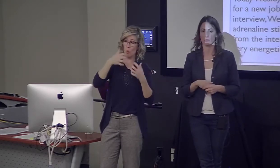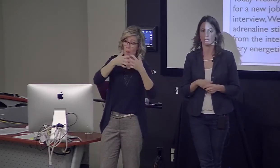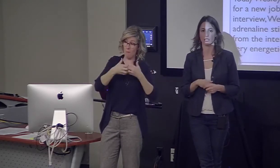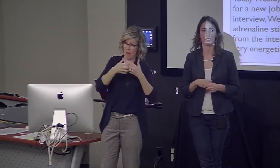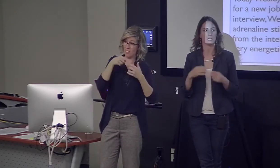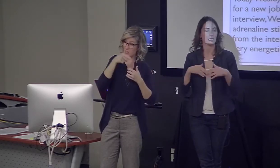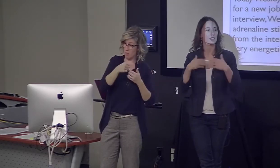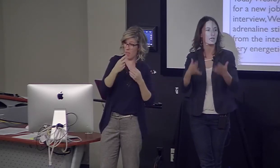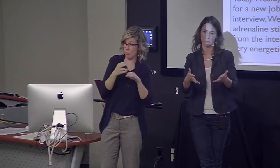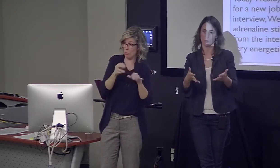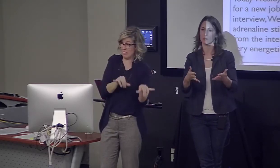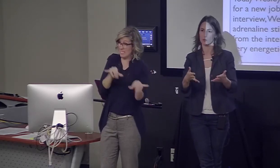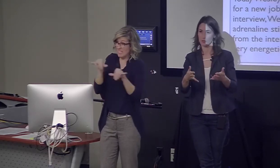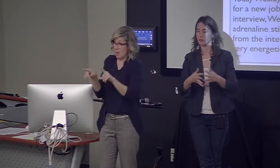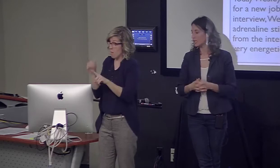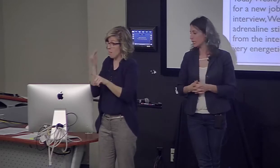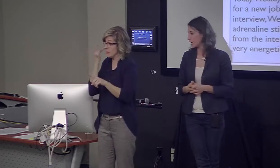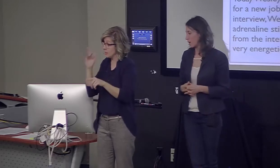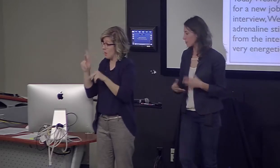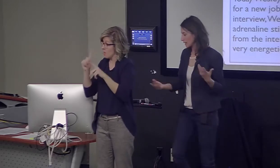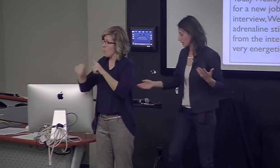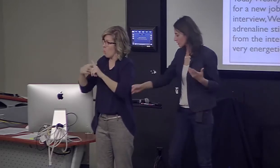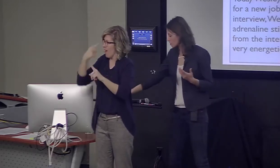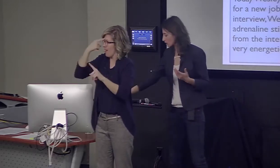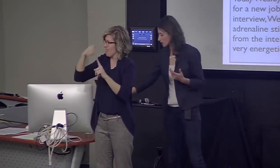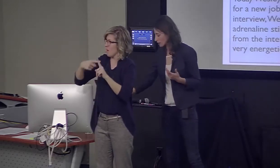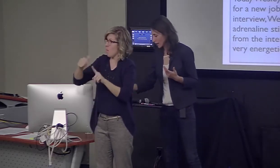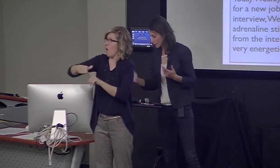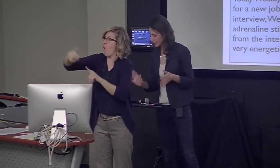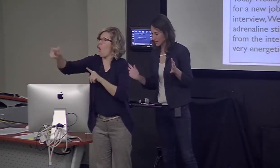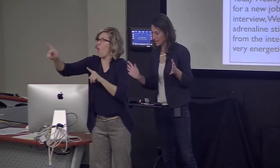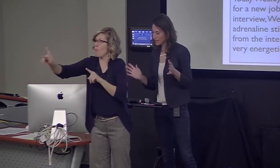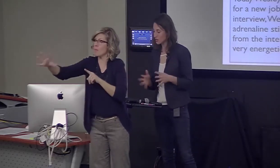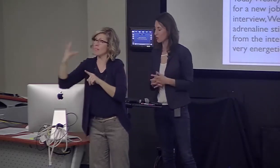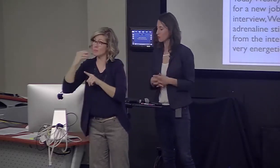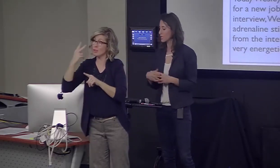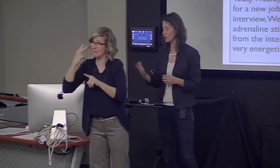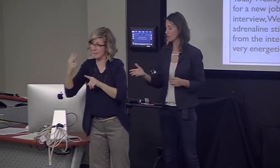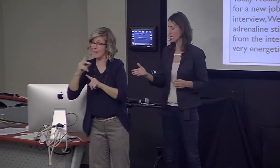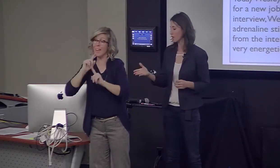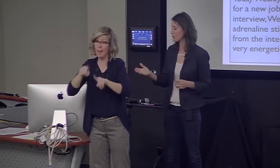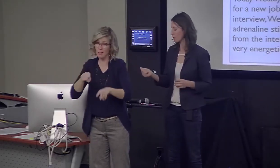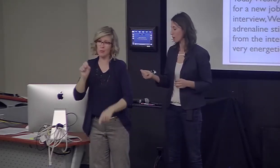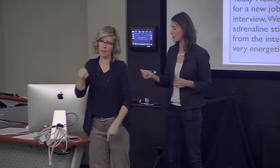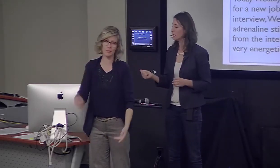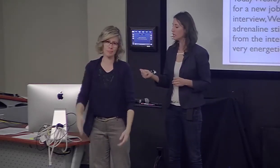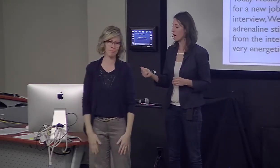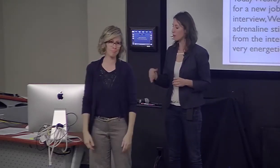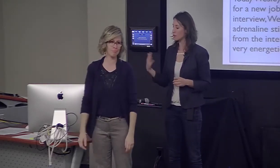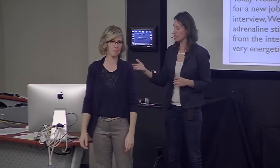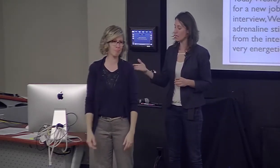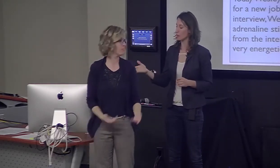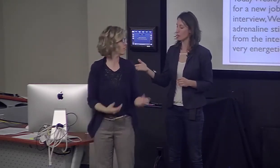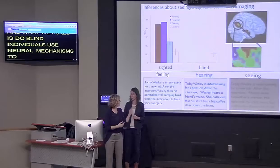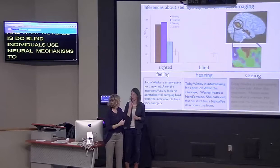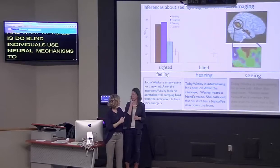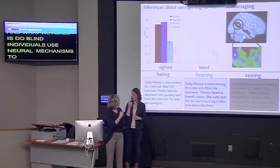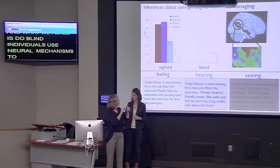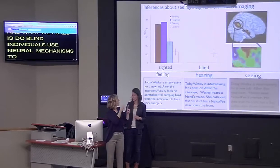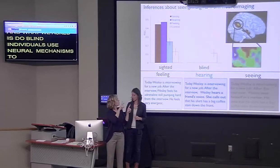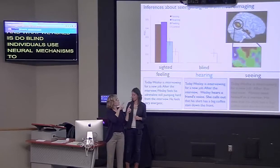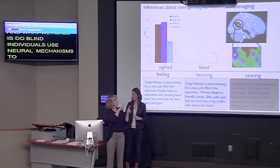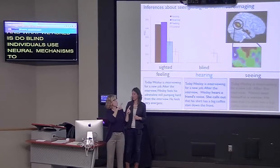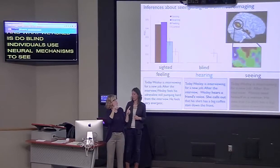seeing experiences as sighted people do? And the answer is yes. So these are data from the right temporal